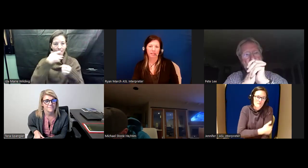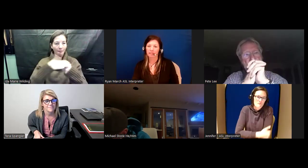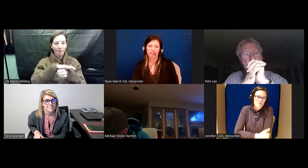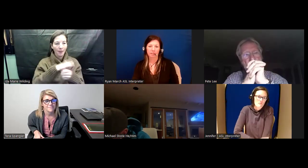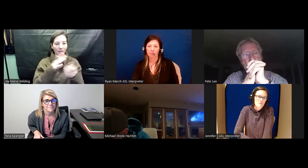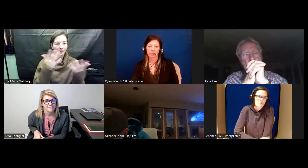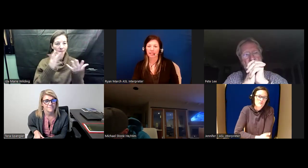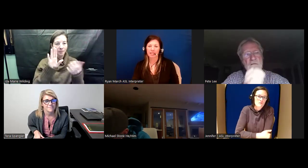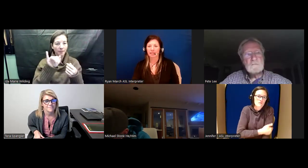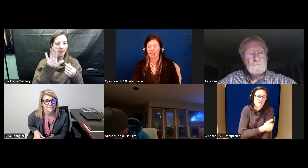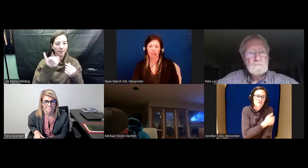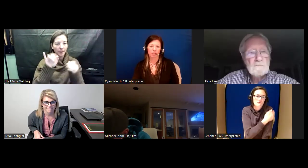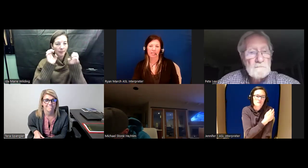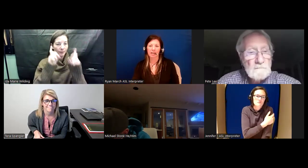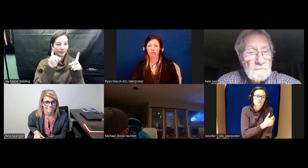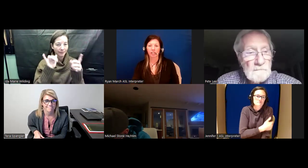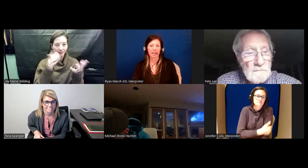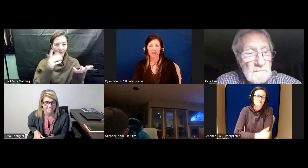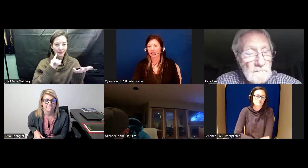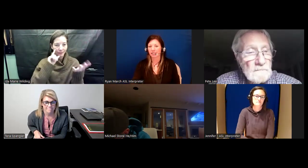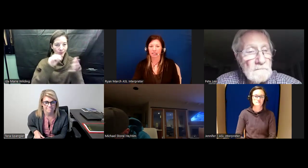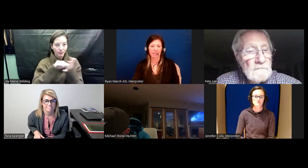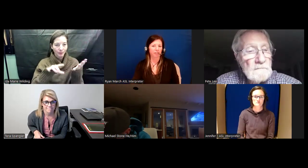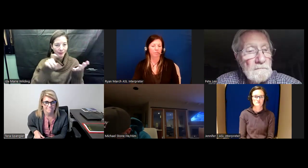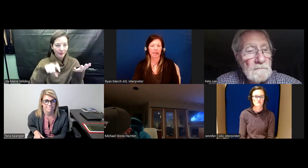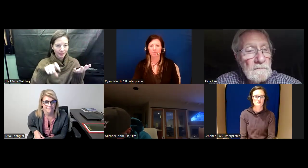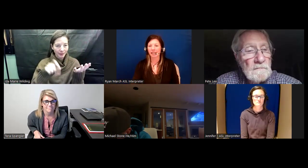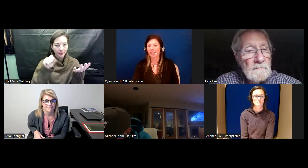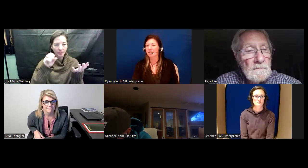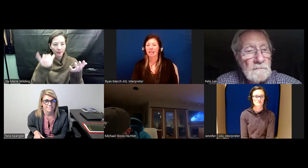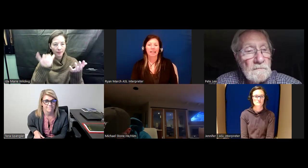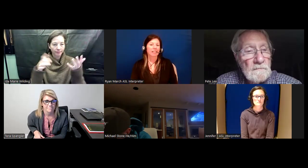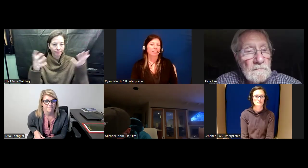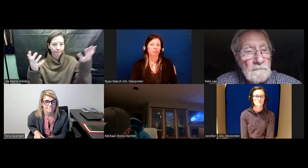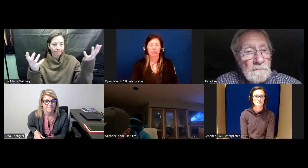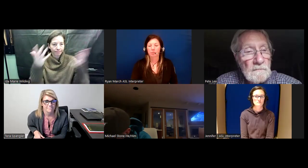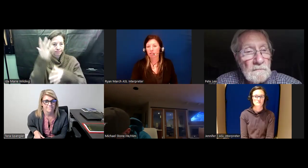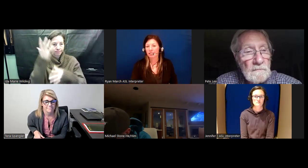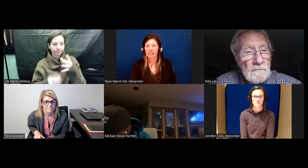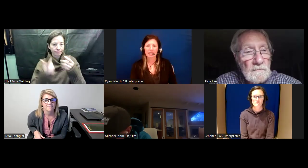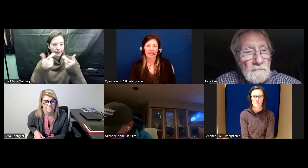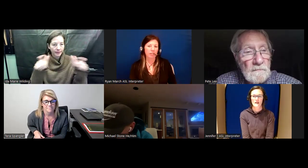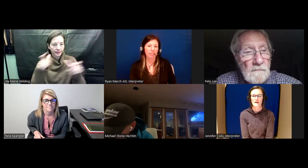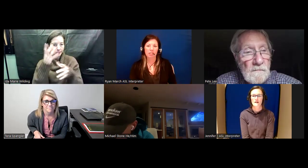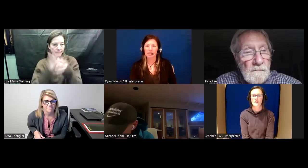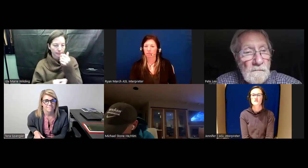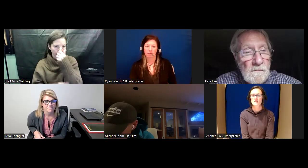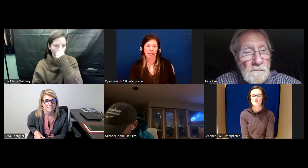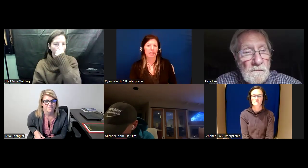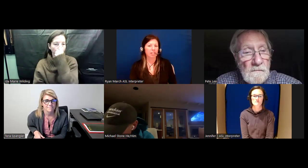but that's it. That's supposed to cover everything. It doesn't cover the bye-bye specialist, the language,